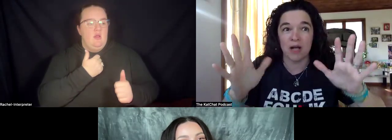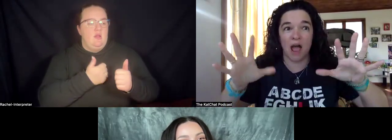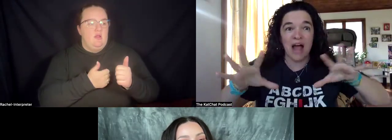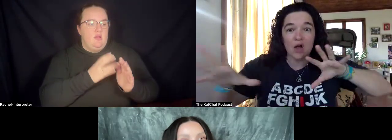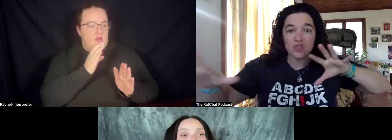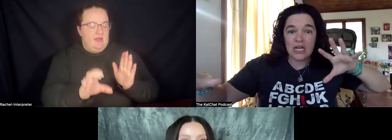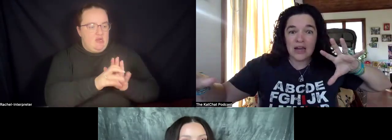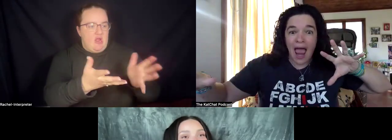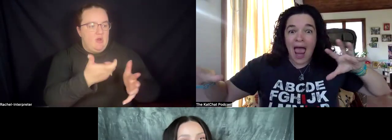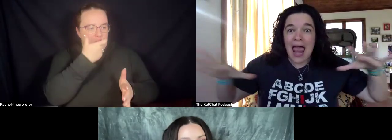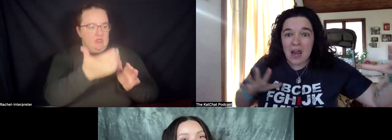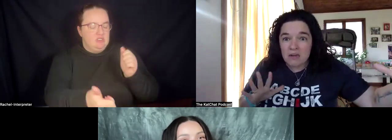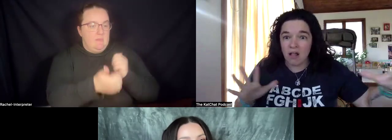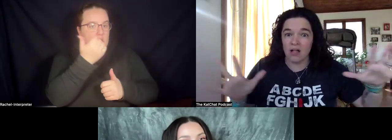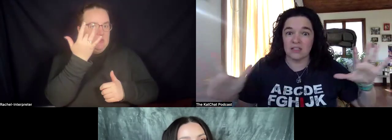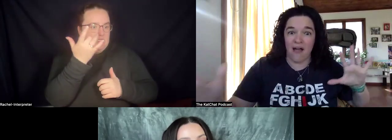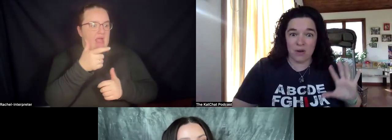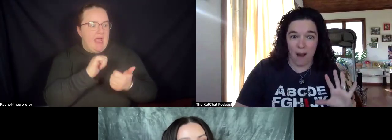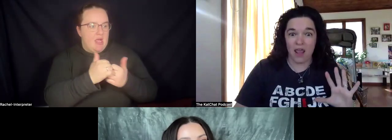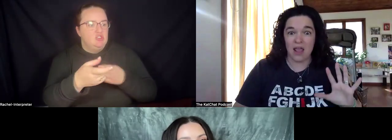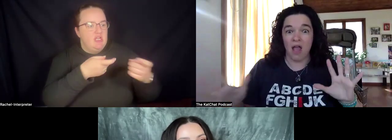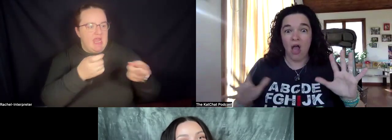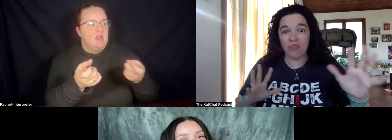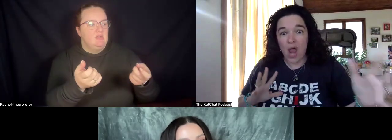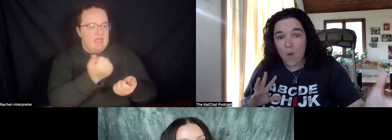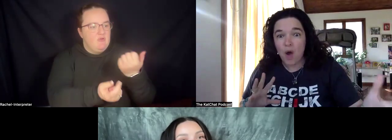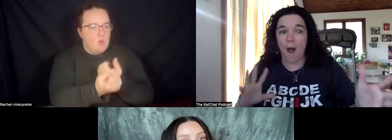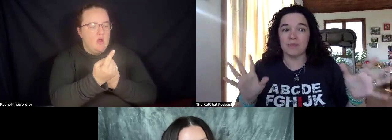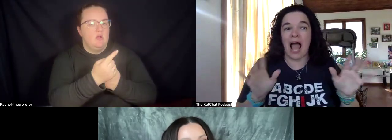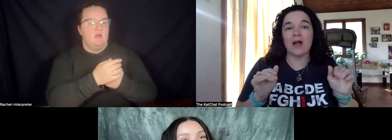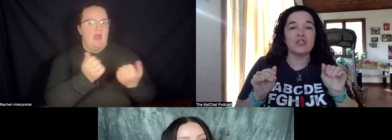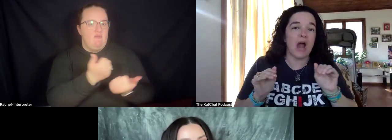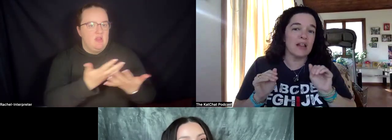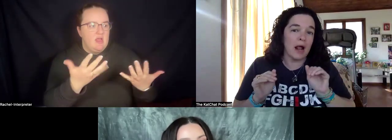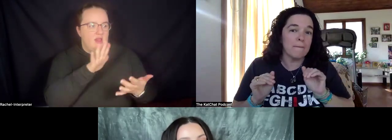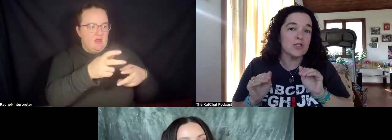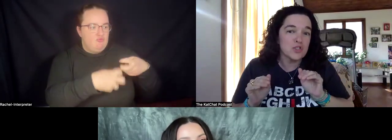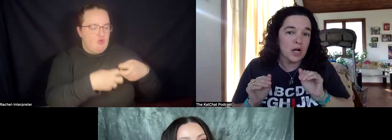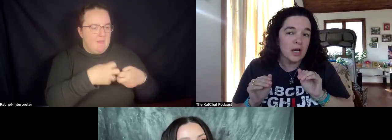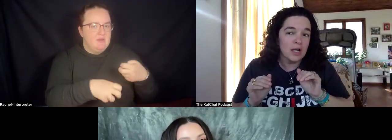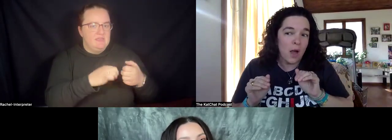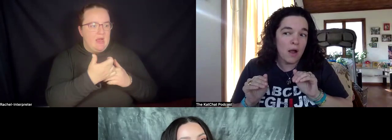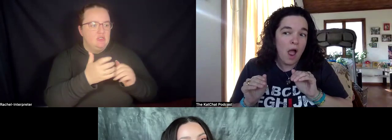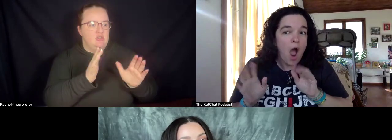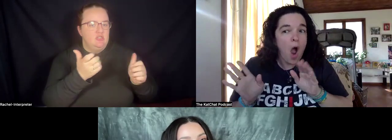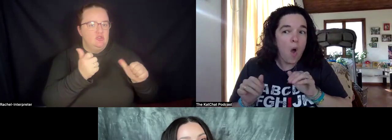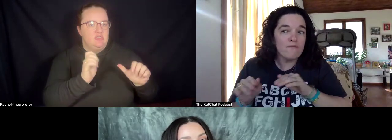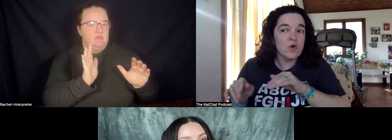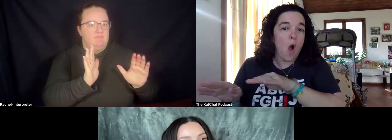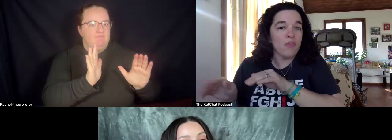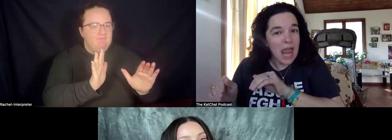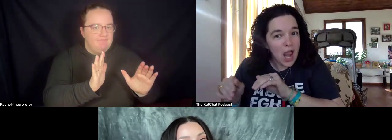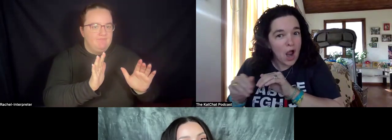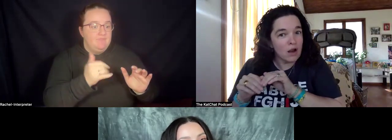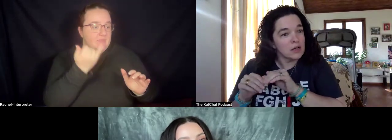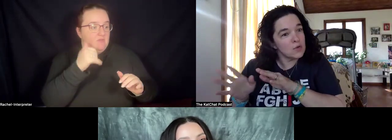watch because of how she handled everybody, their Hmm. problem, and how she tried to like push, you know, oh, if